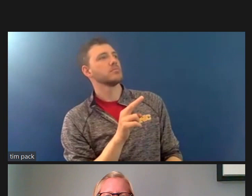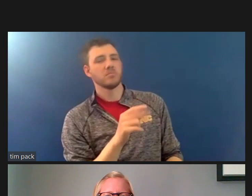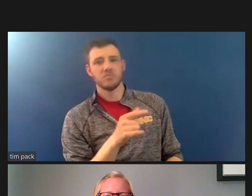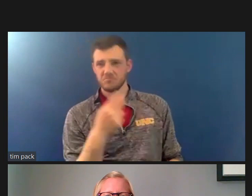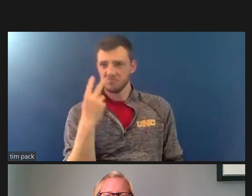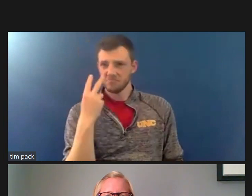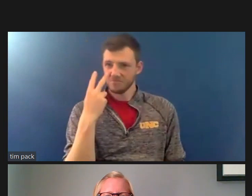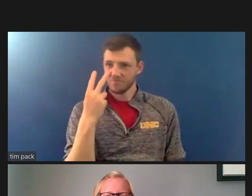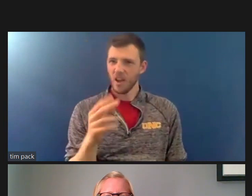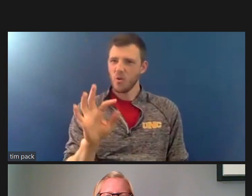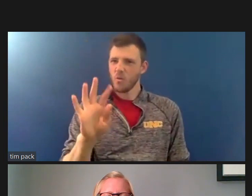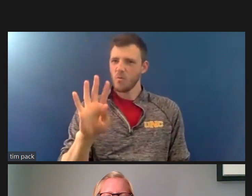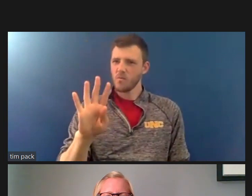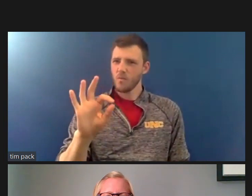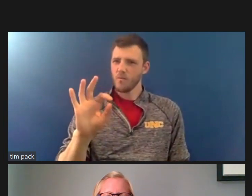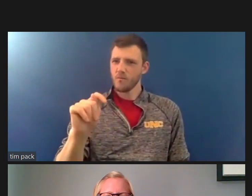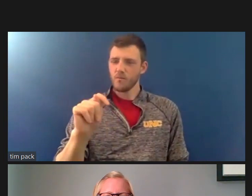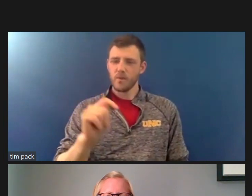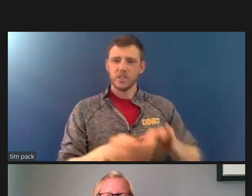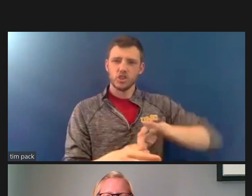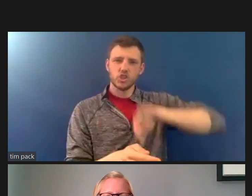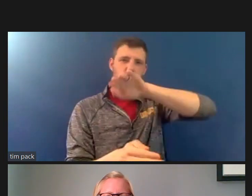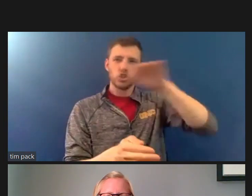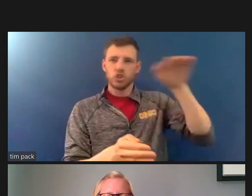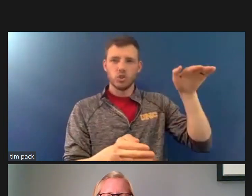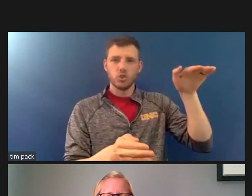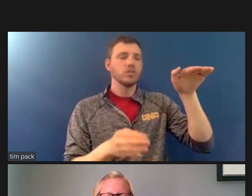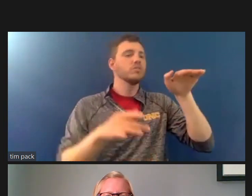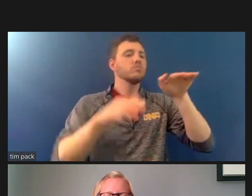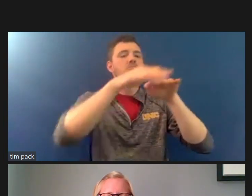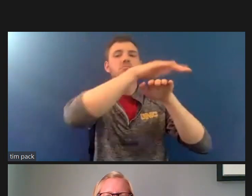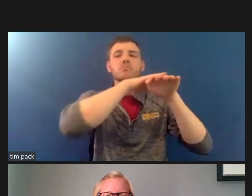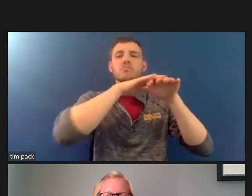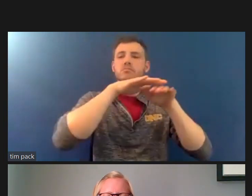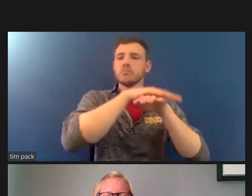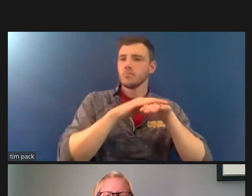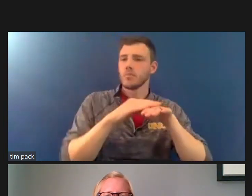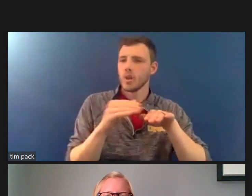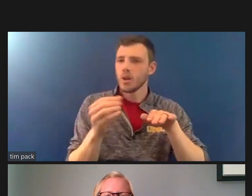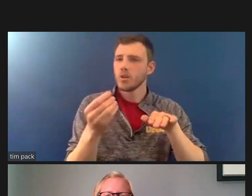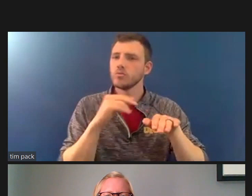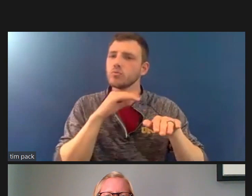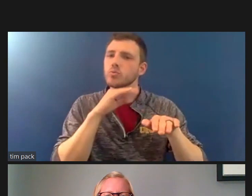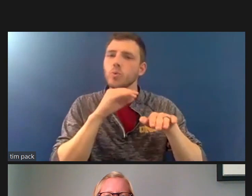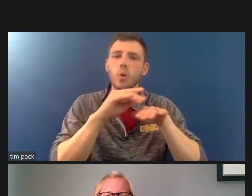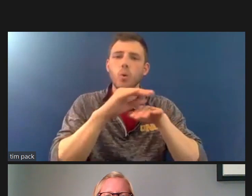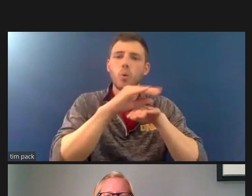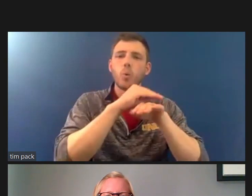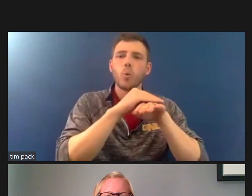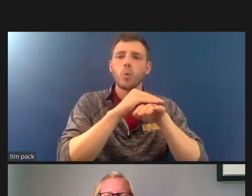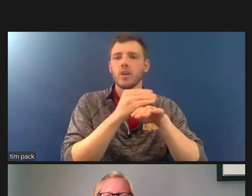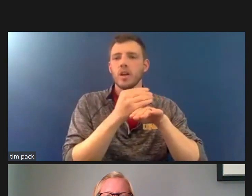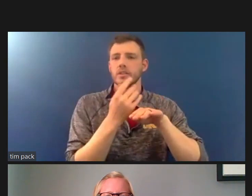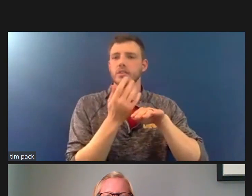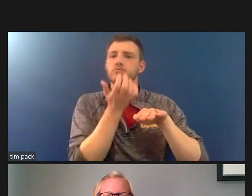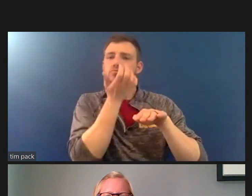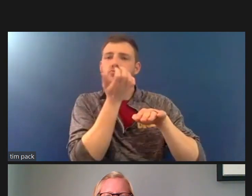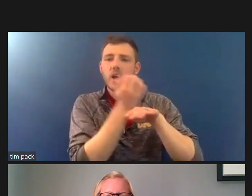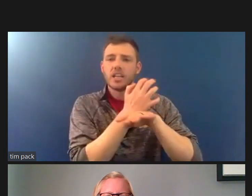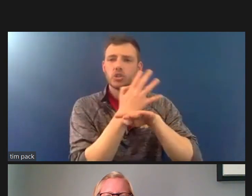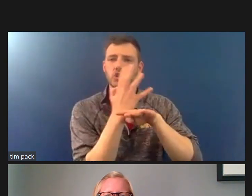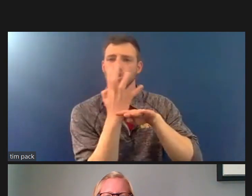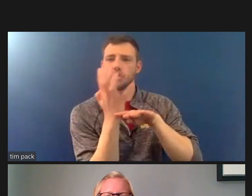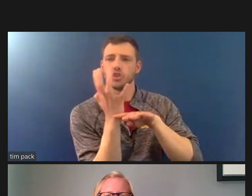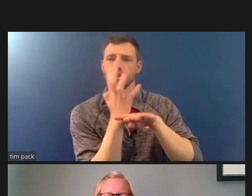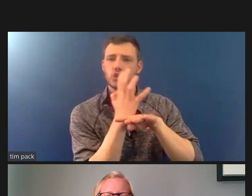high. The top of this was covered with a thin layer of soil and coarse grass and shaded with young palm trees. There was not